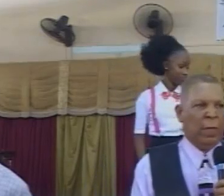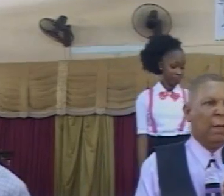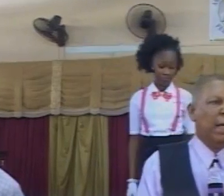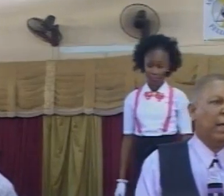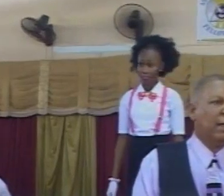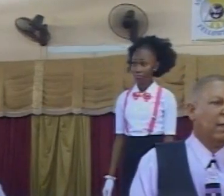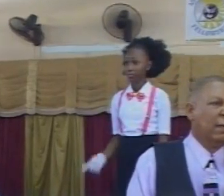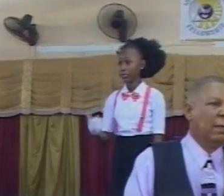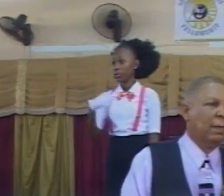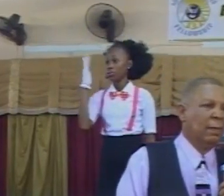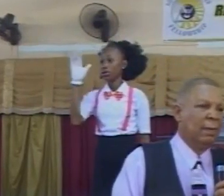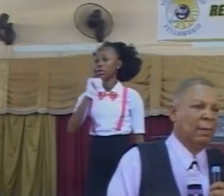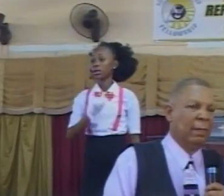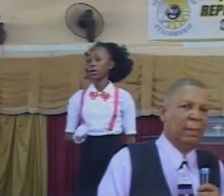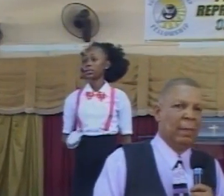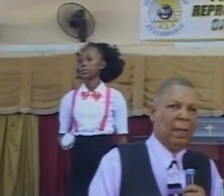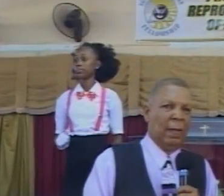who will not make it.